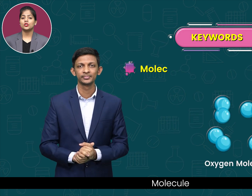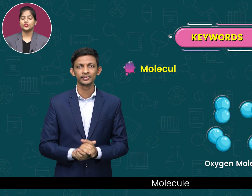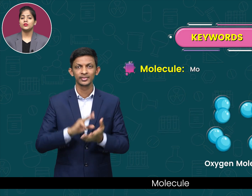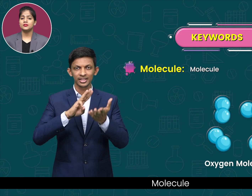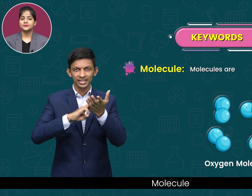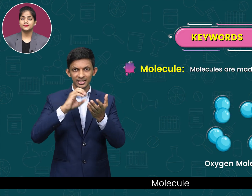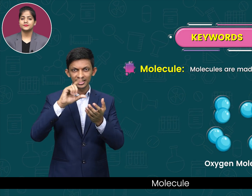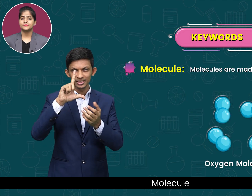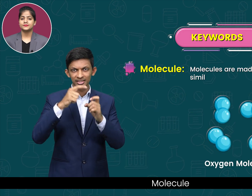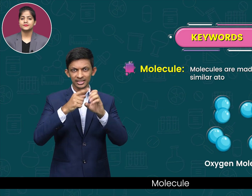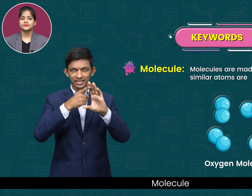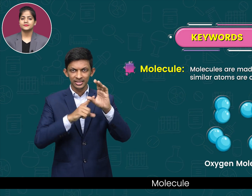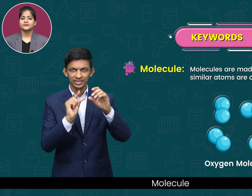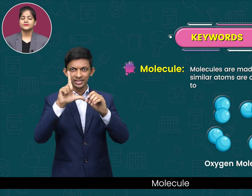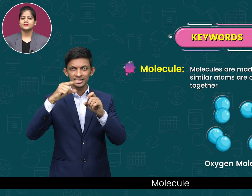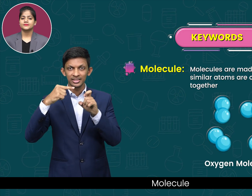molecule,